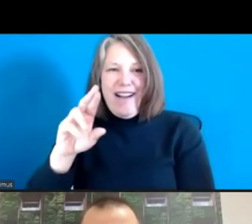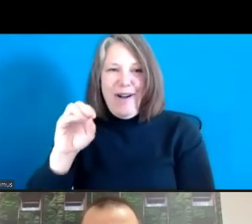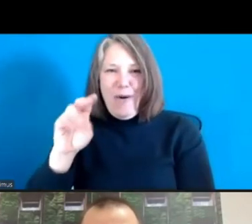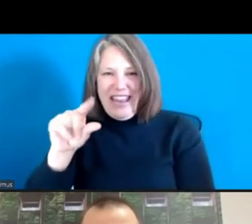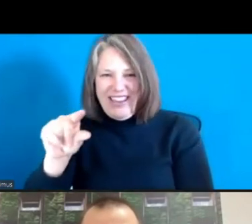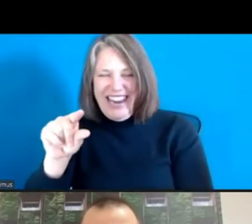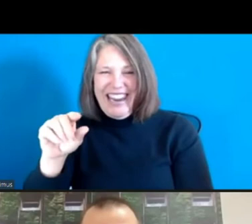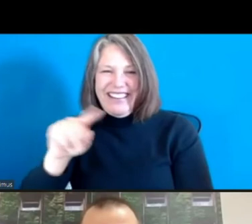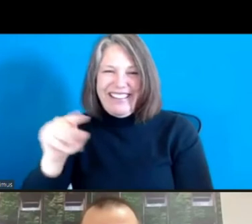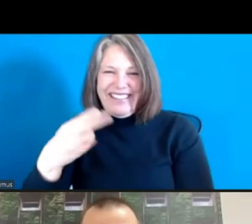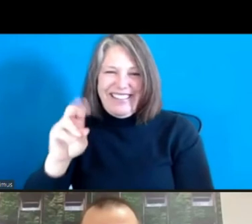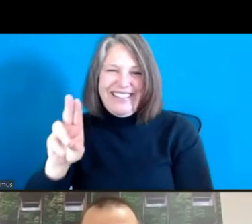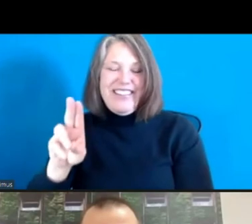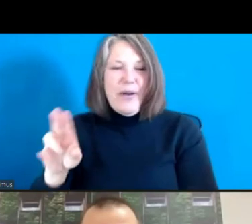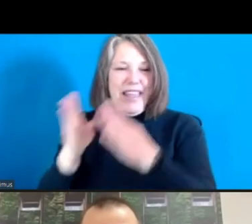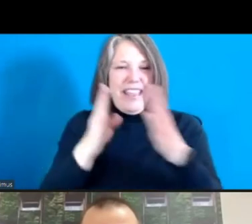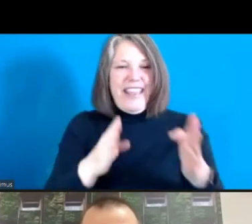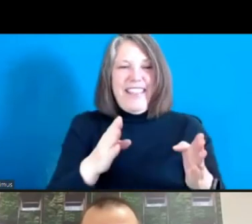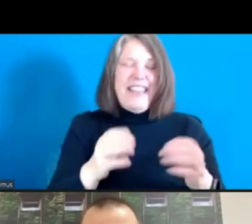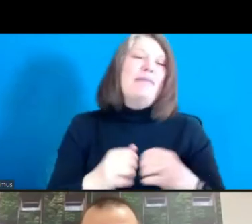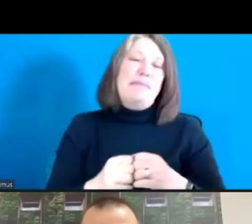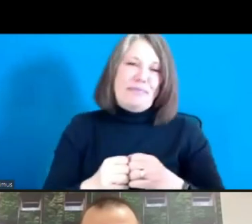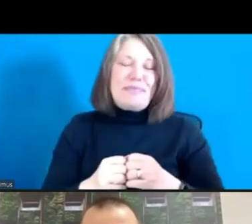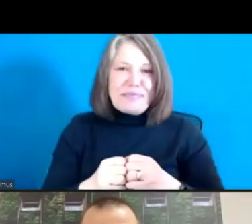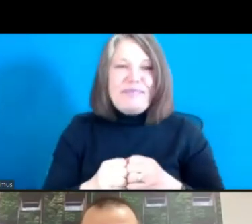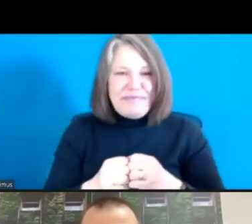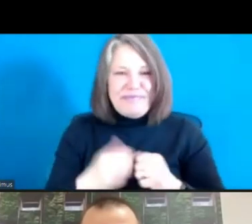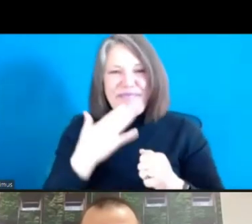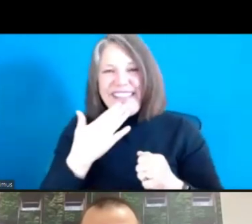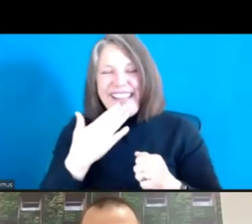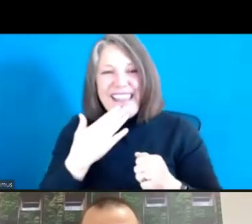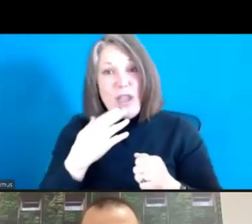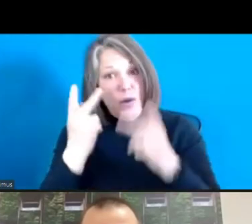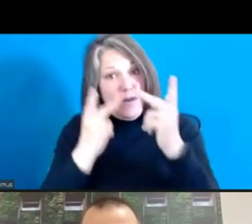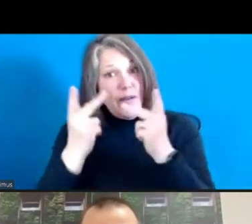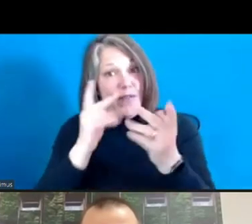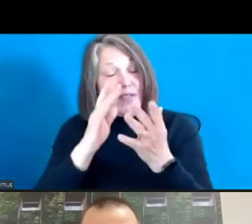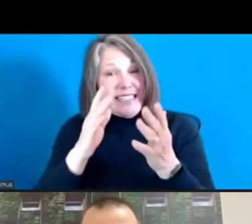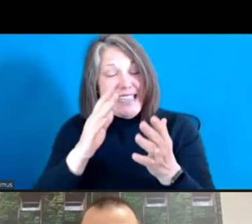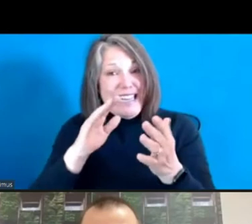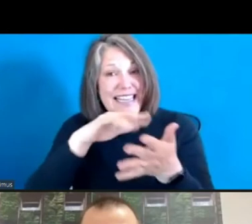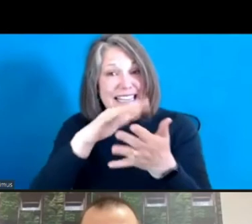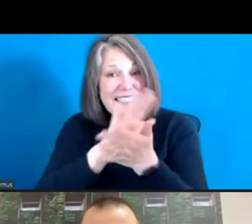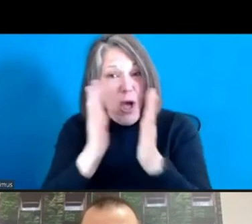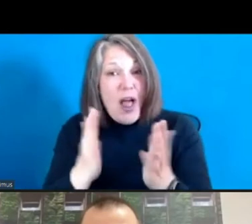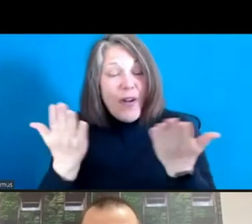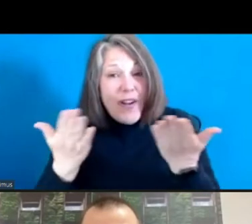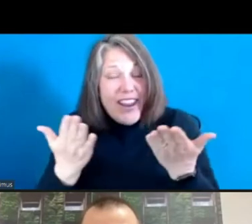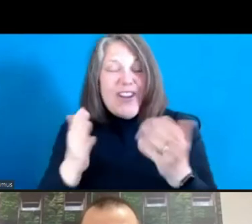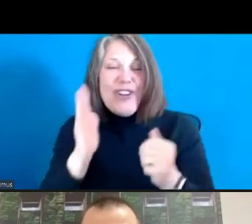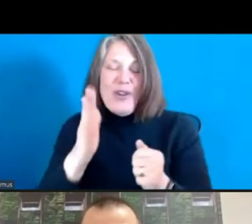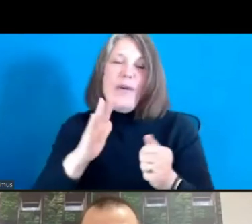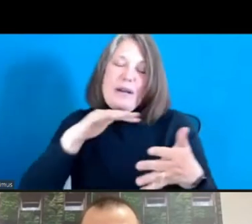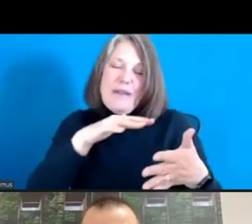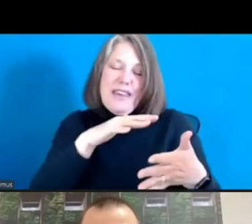X-I-A-O-R-O-N-G, and then Zhou, Z-H-O-U. Thank you, who is a visiting scholar at St. Cloud State University. She will be